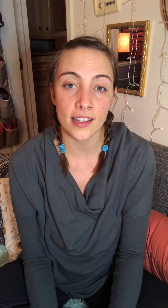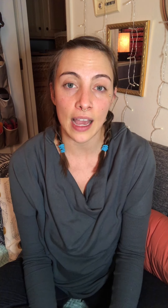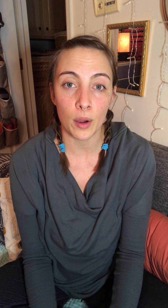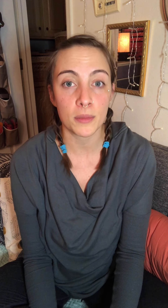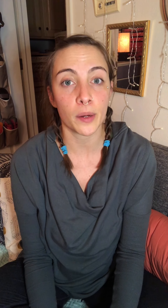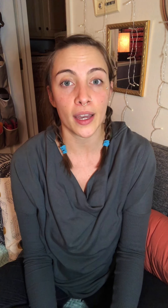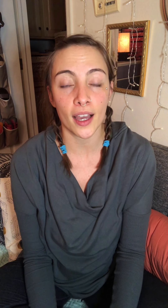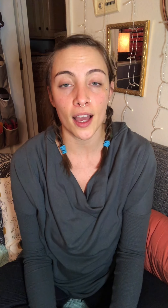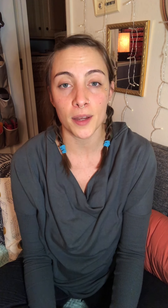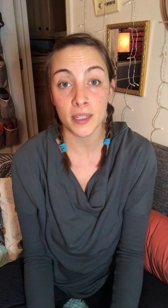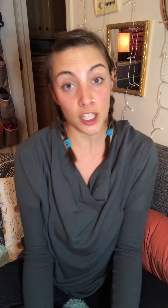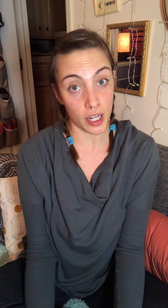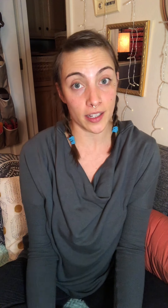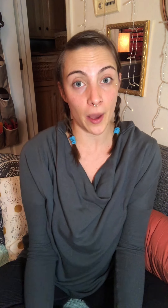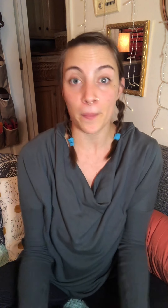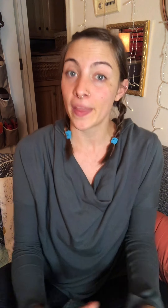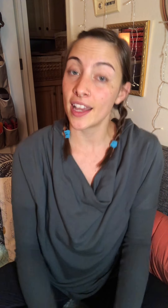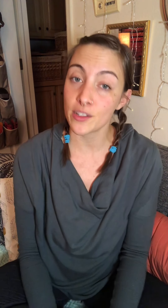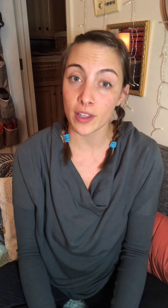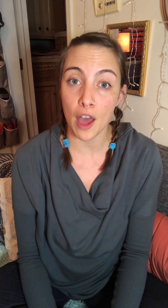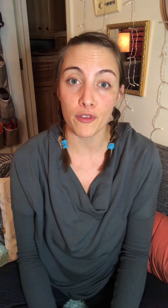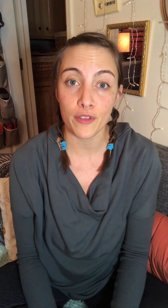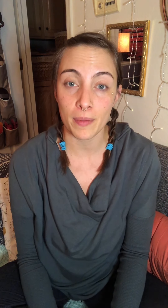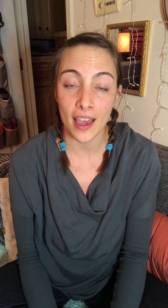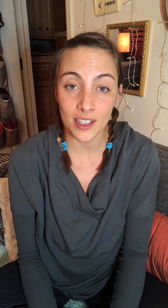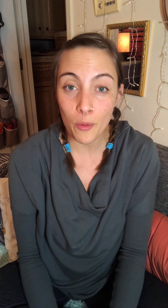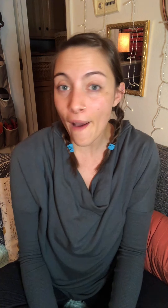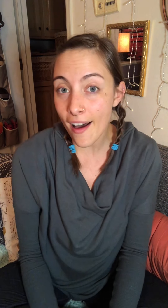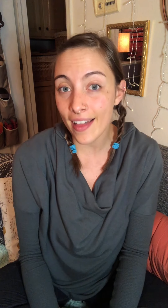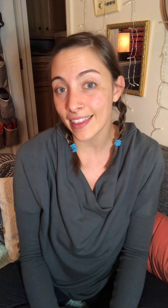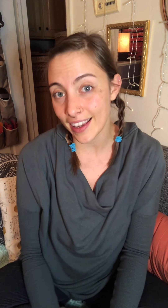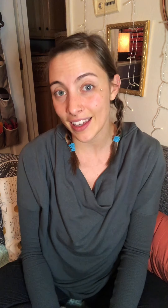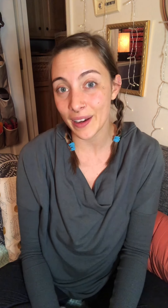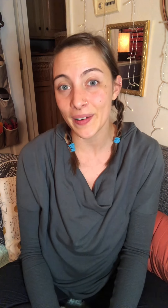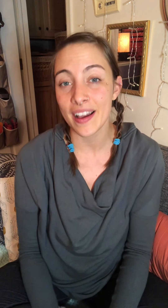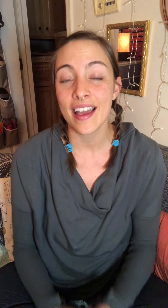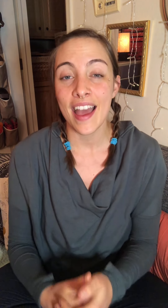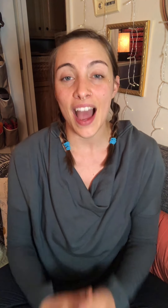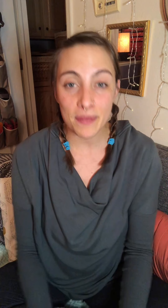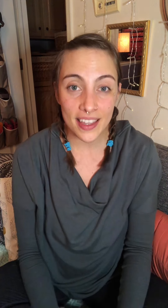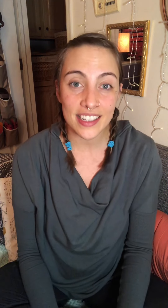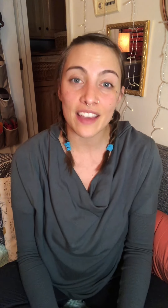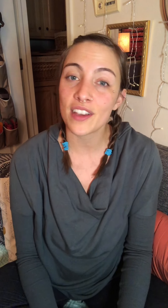I'm doing teaching. So it's really helpful for me as well. Thank you. Happy Thanksgiving. Have a